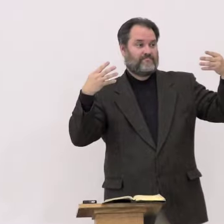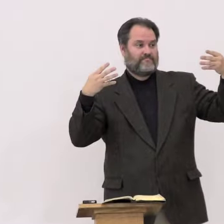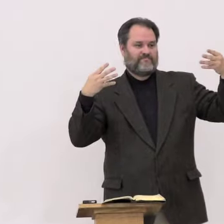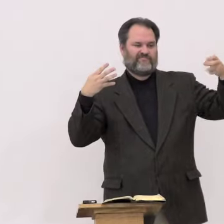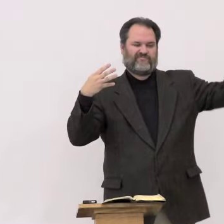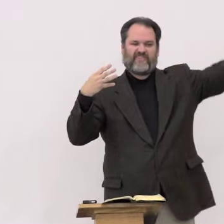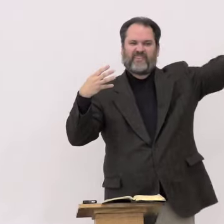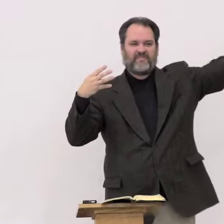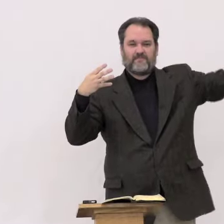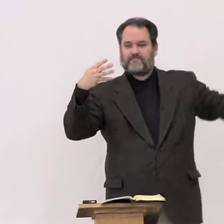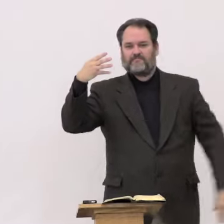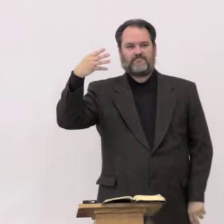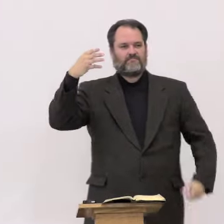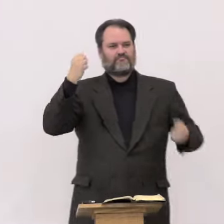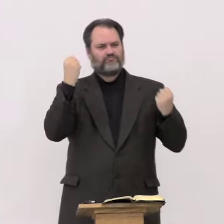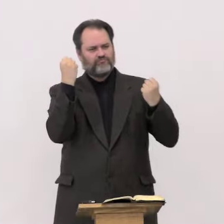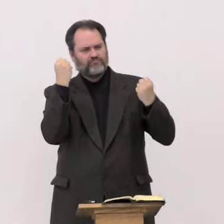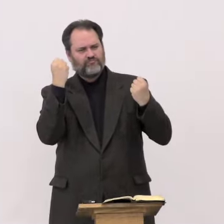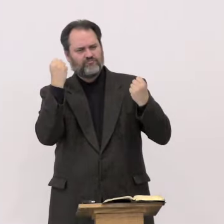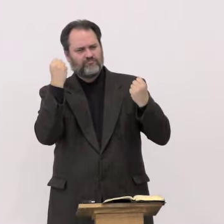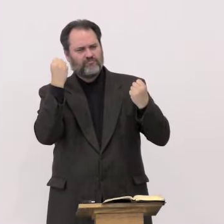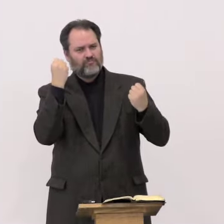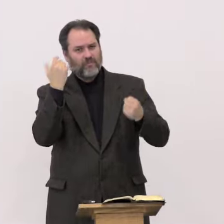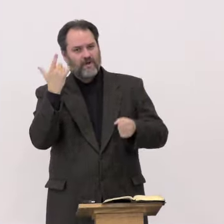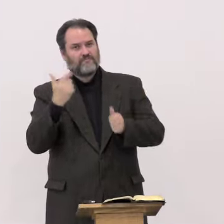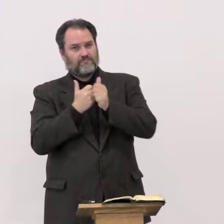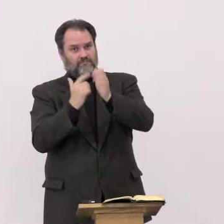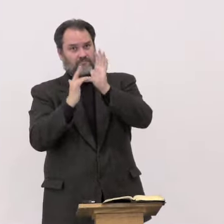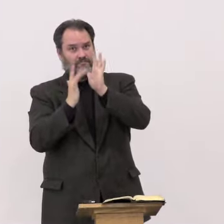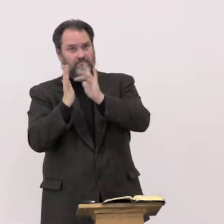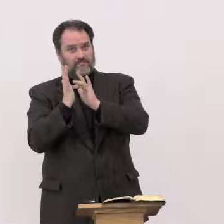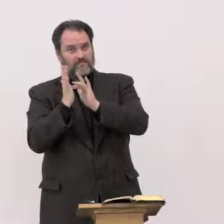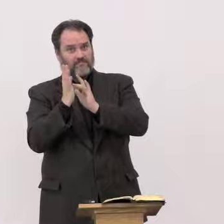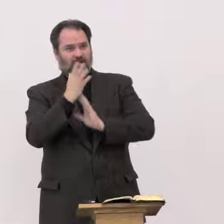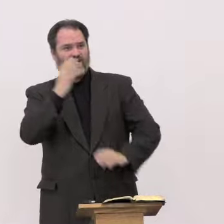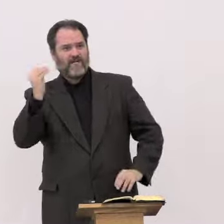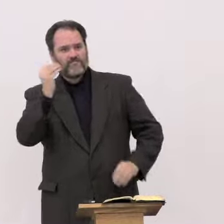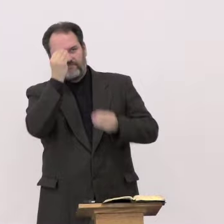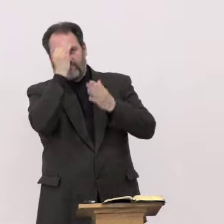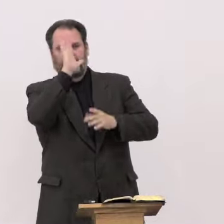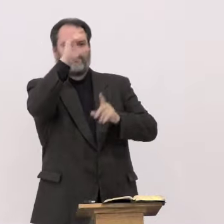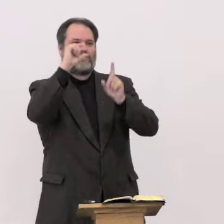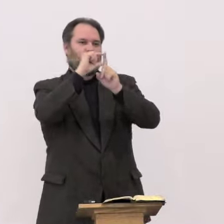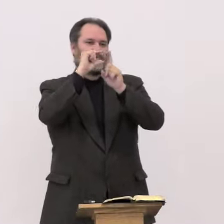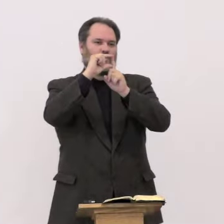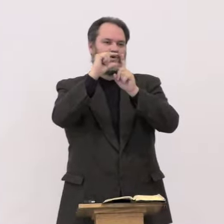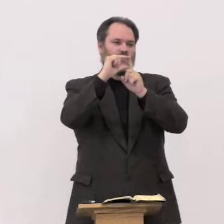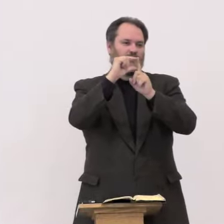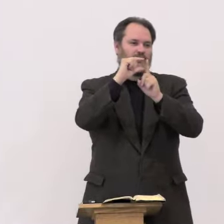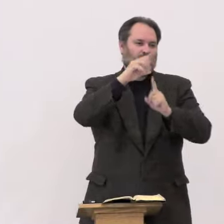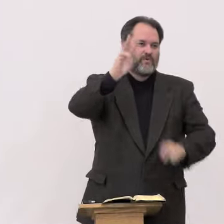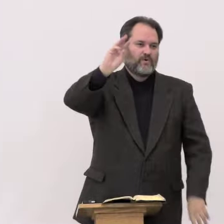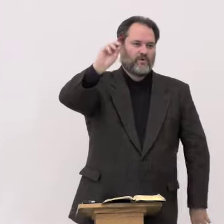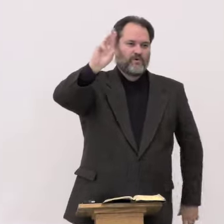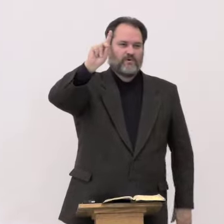thoughts, man's own thoughts and flesh. And the people that follow God's